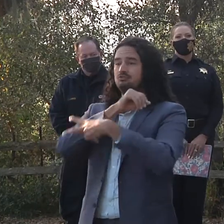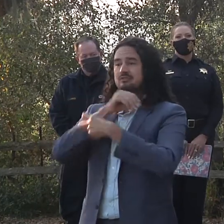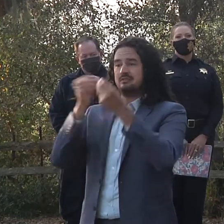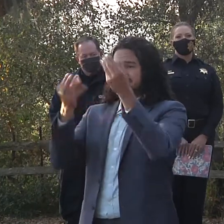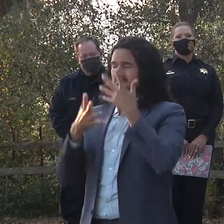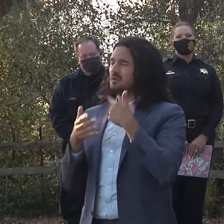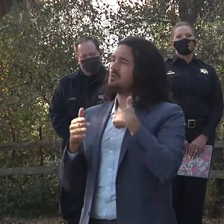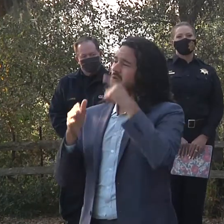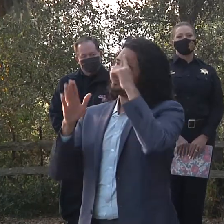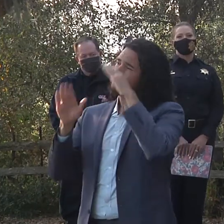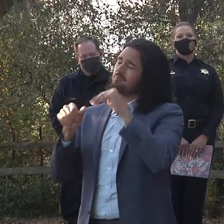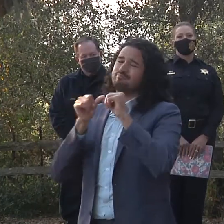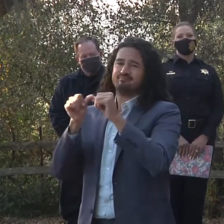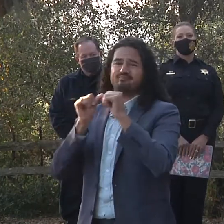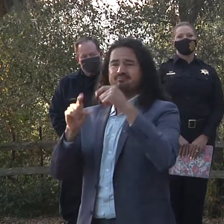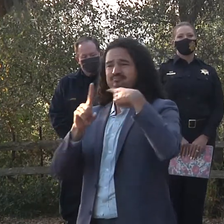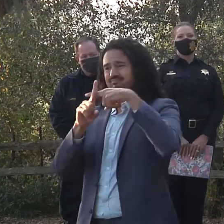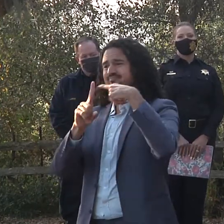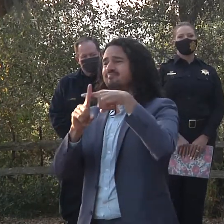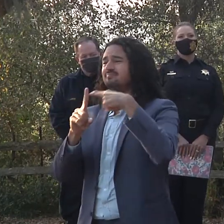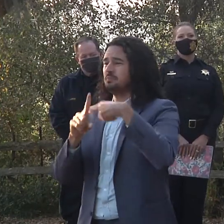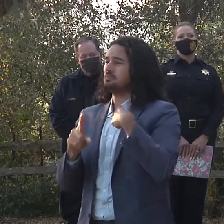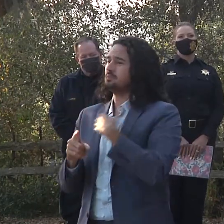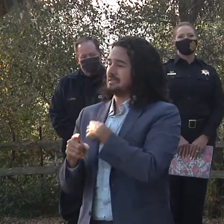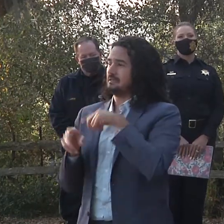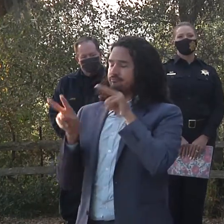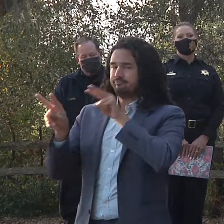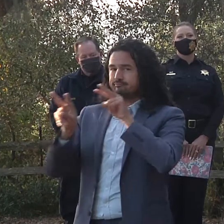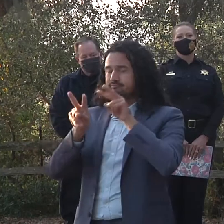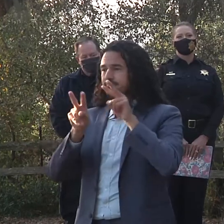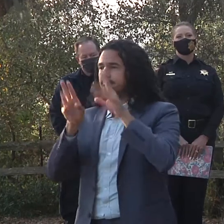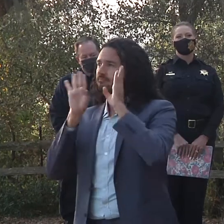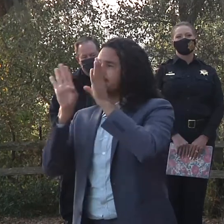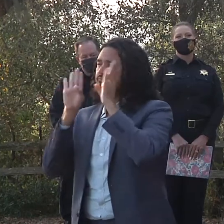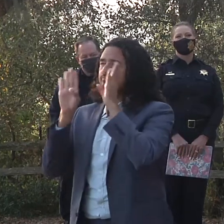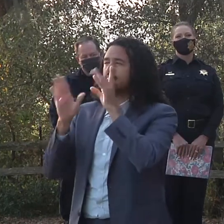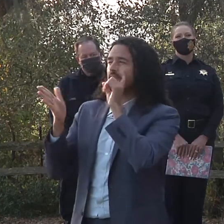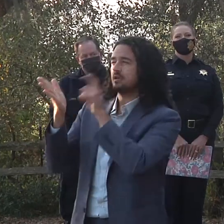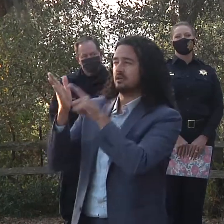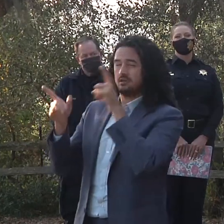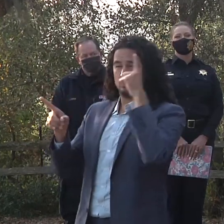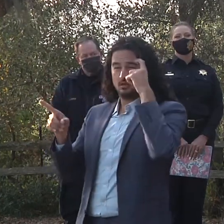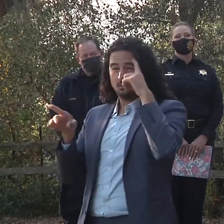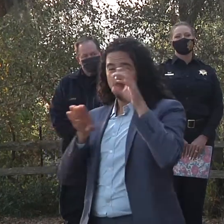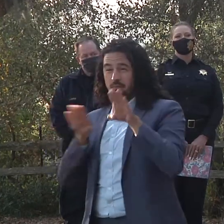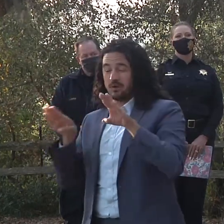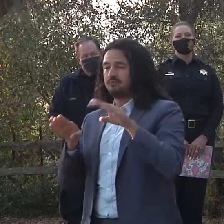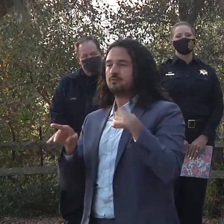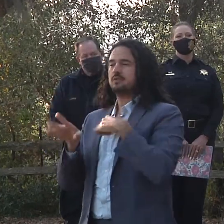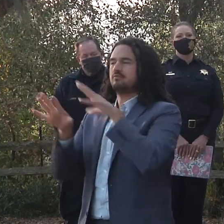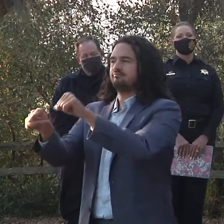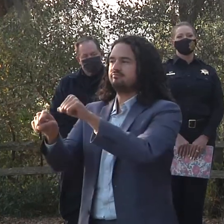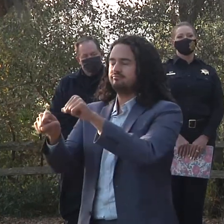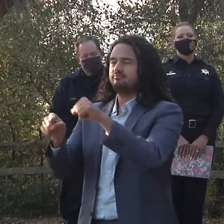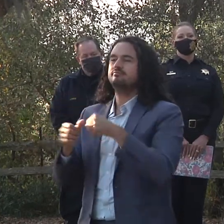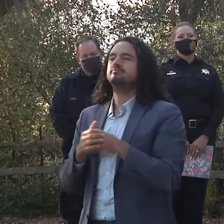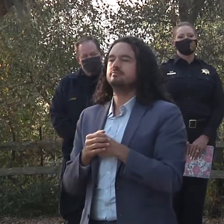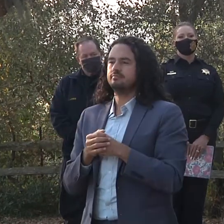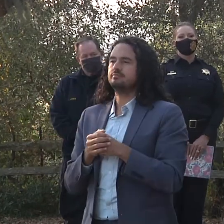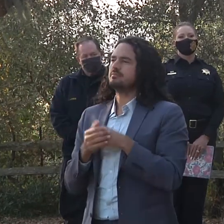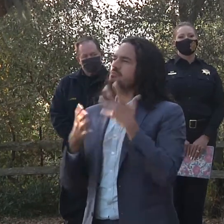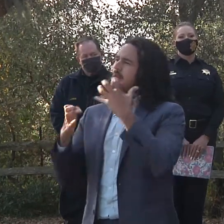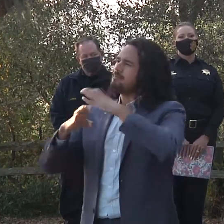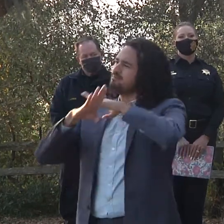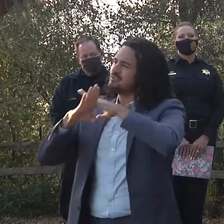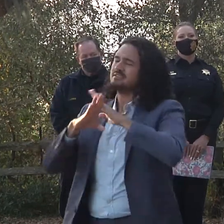so that's something we obviously are in the area, looking around, patrolling, and trying to make sure that that your property is safe. And